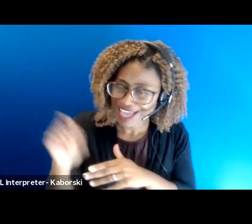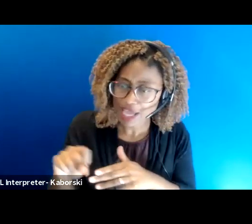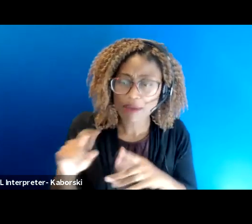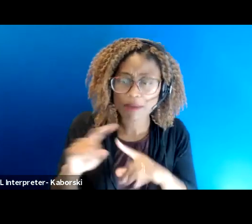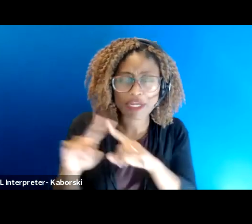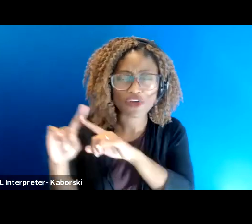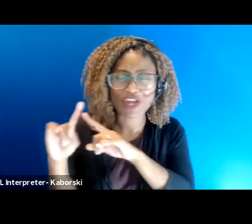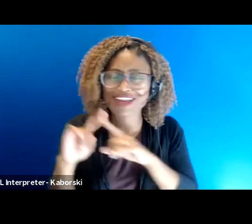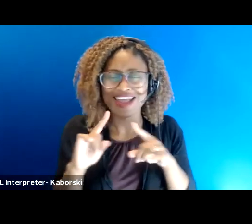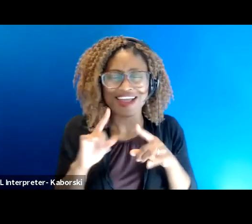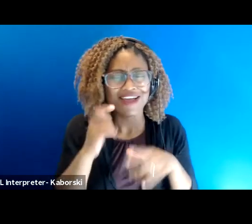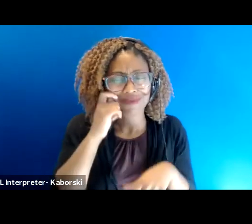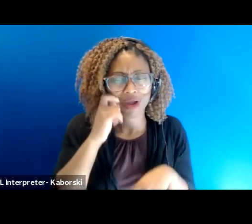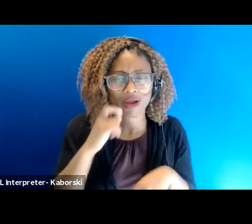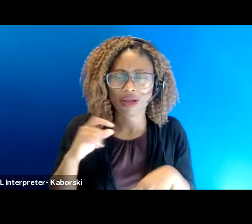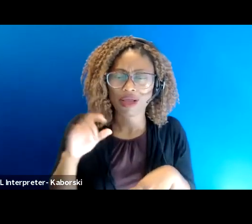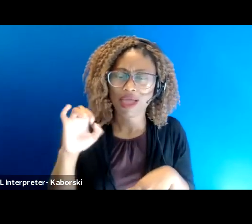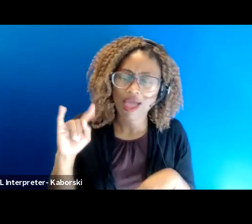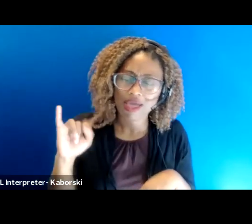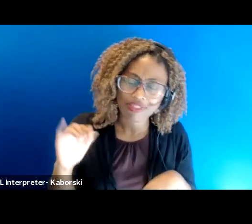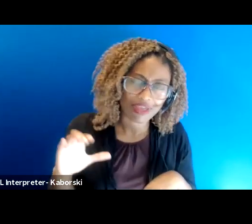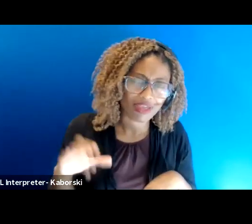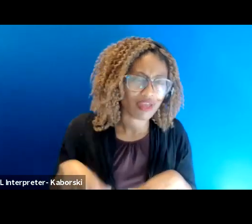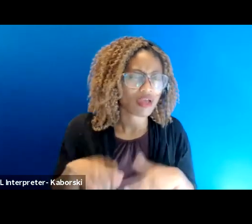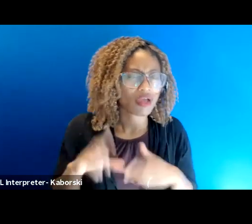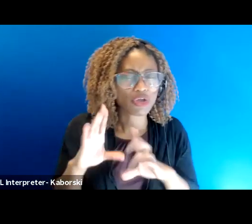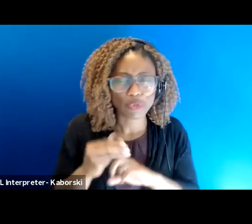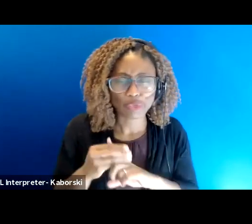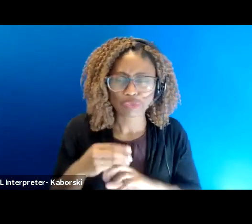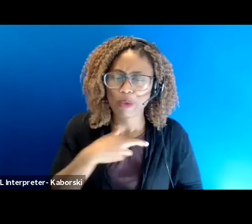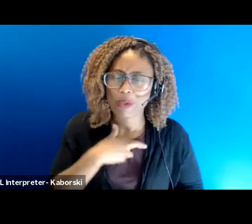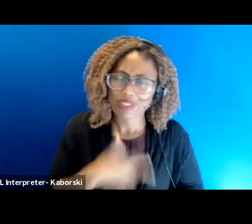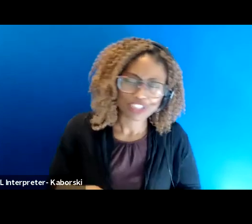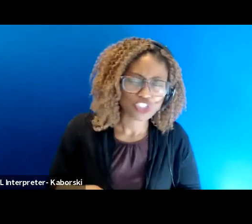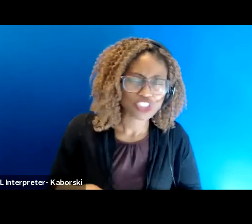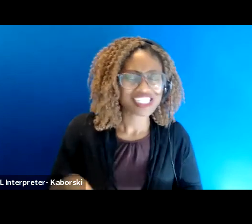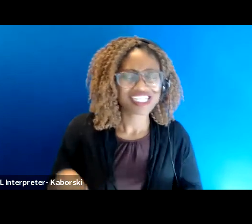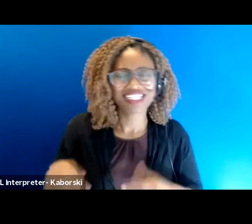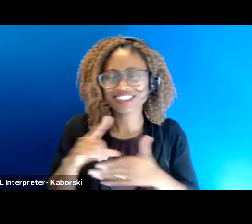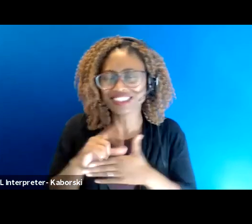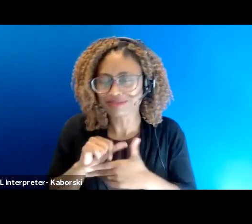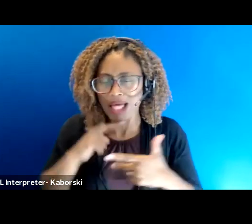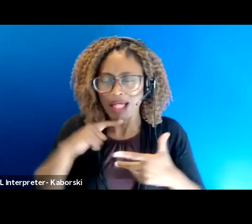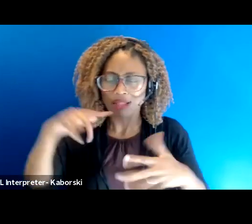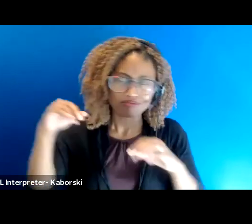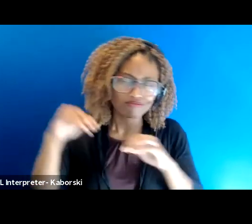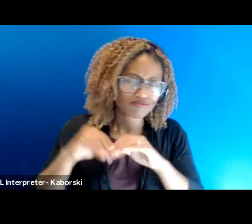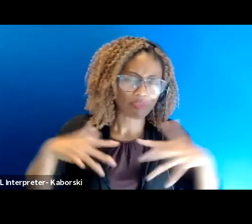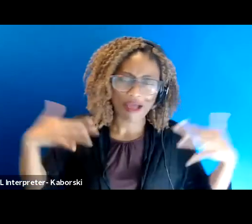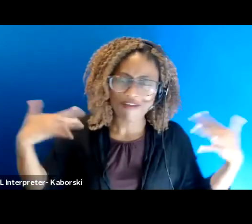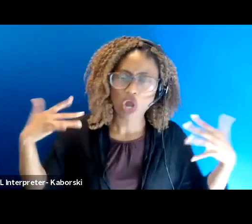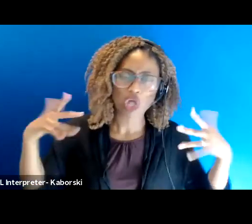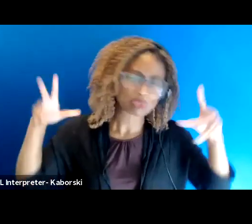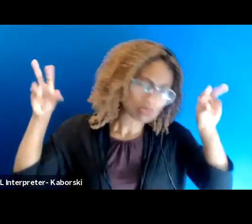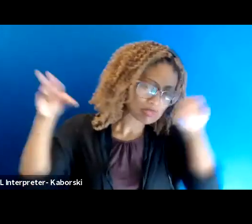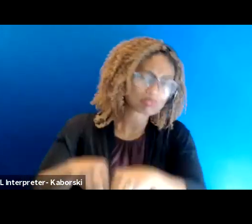races, ethnicity, cultures, religions, should be at least as a